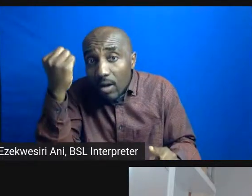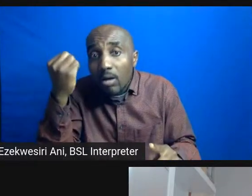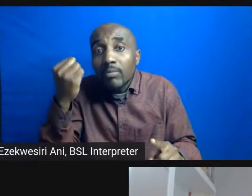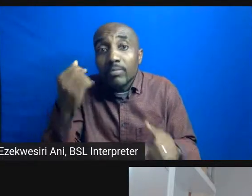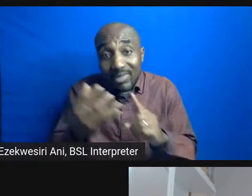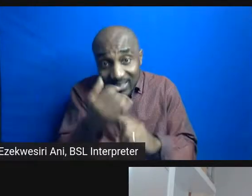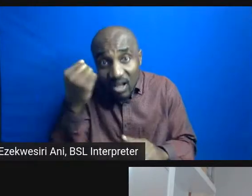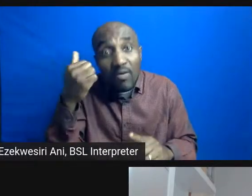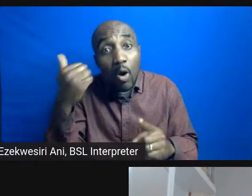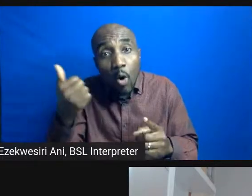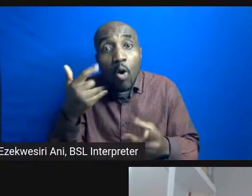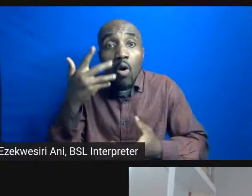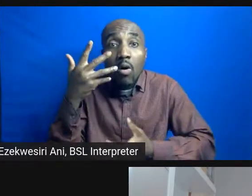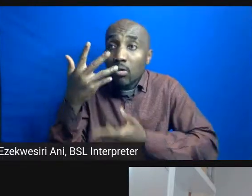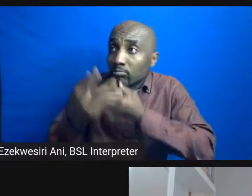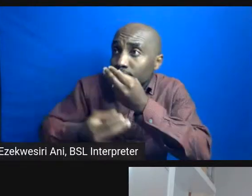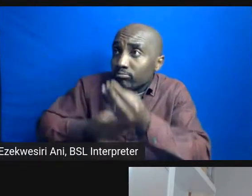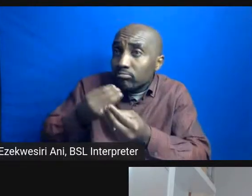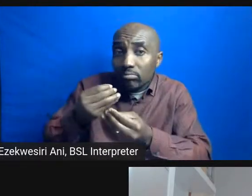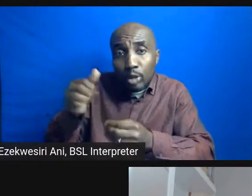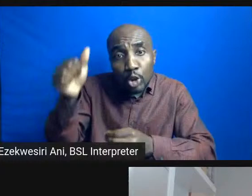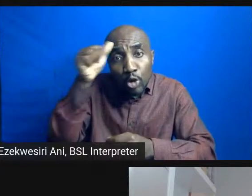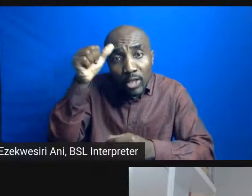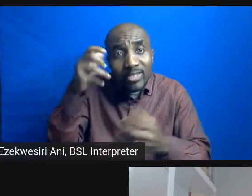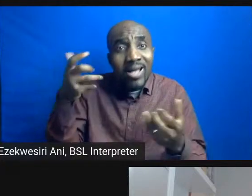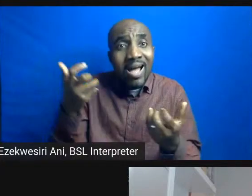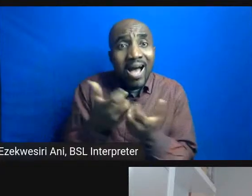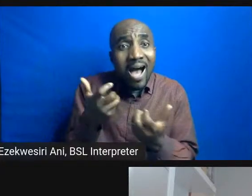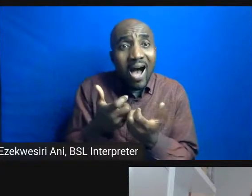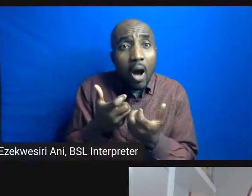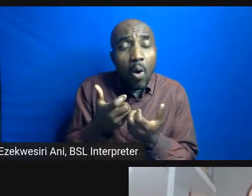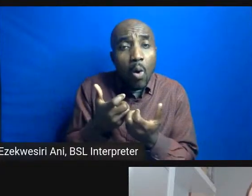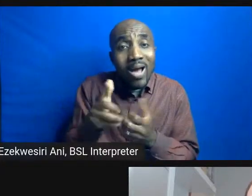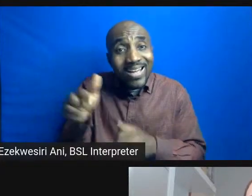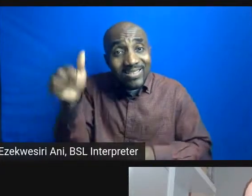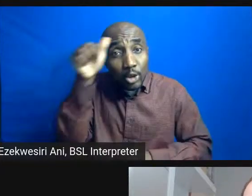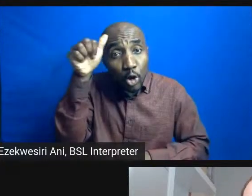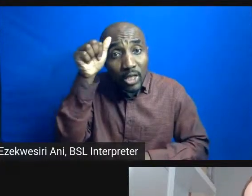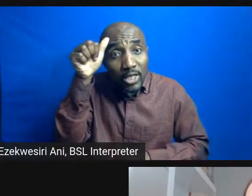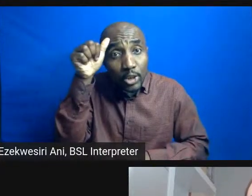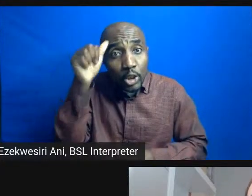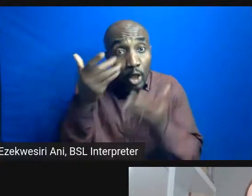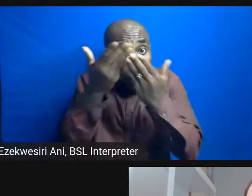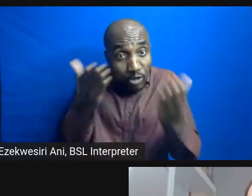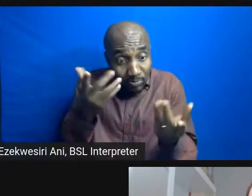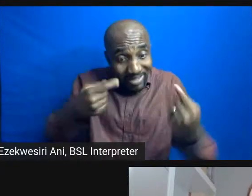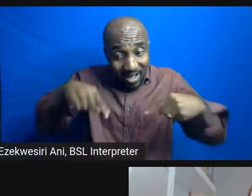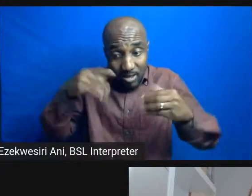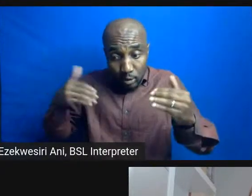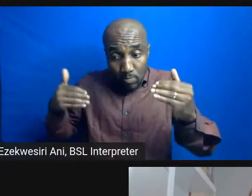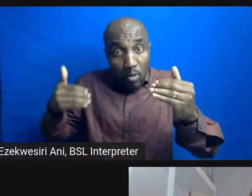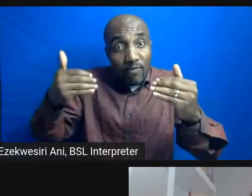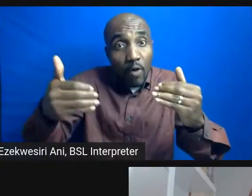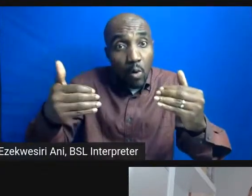buried knowledge? How is this buried knowledge affecting our progress